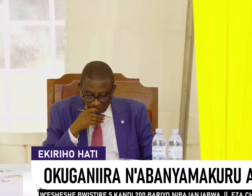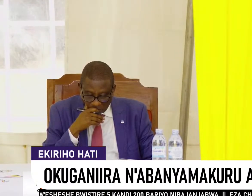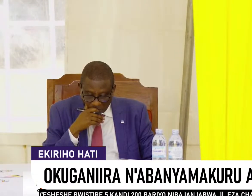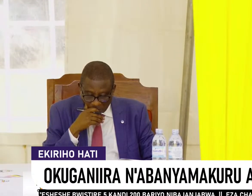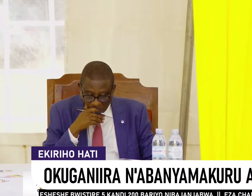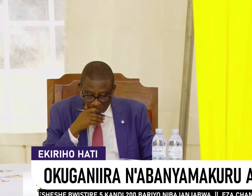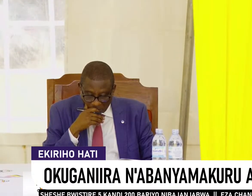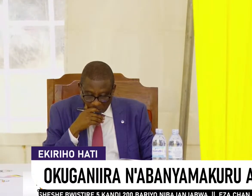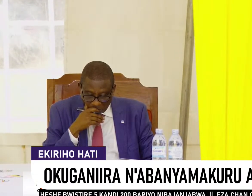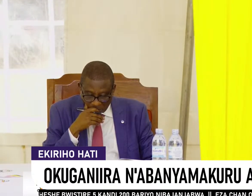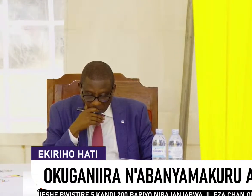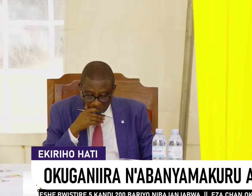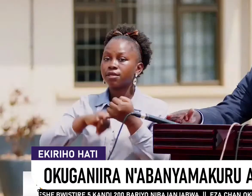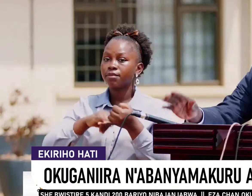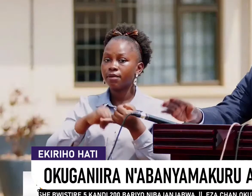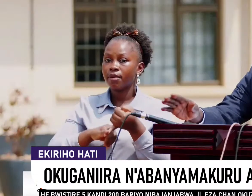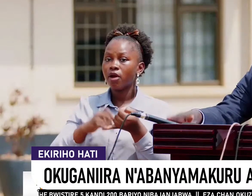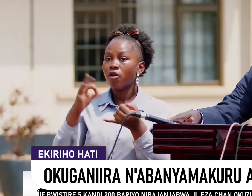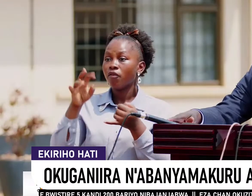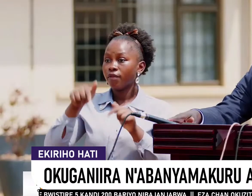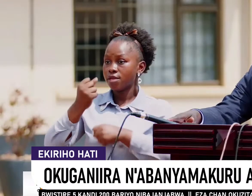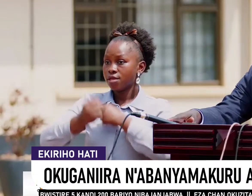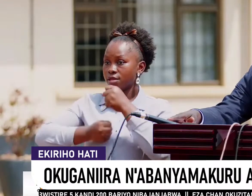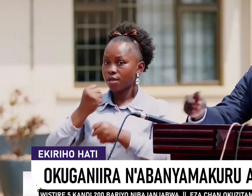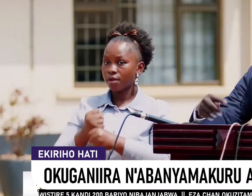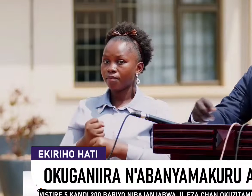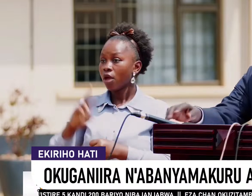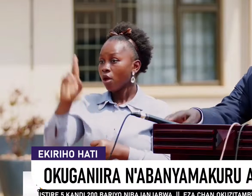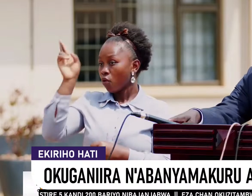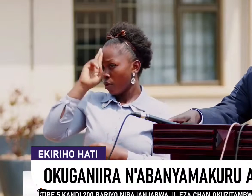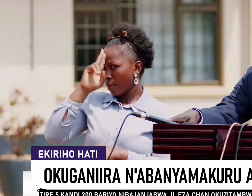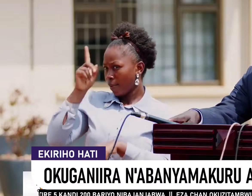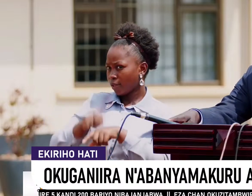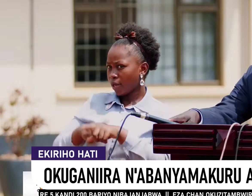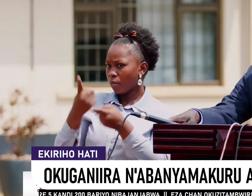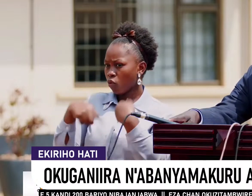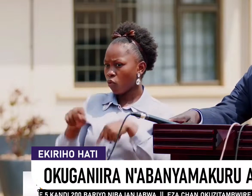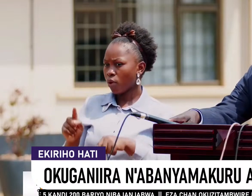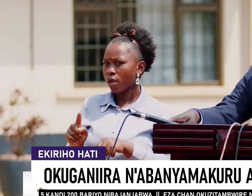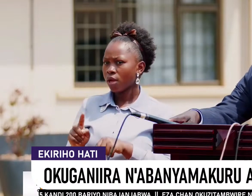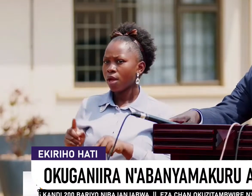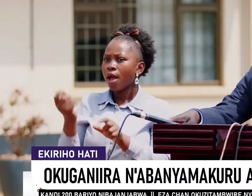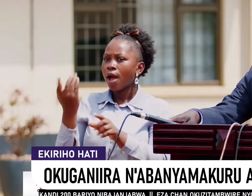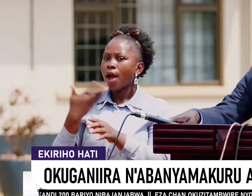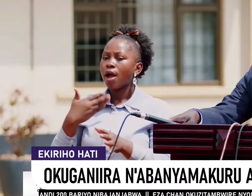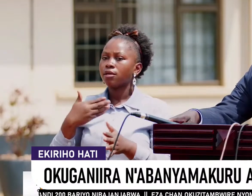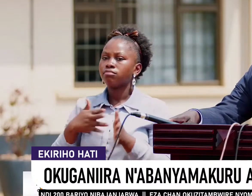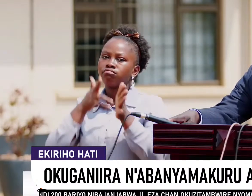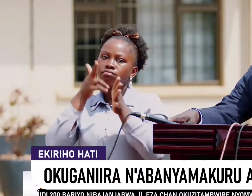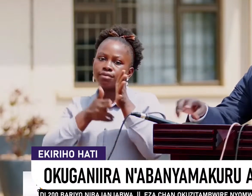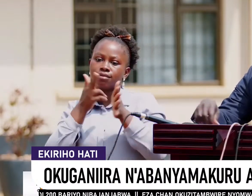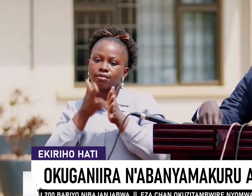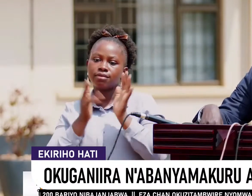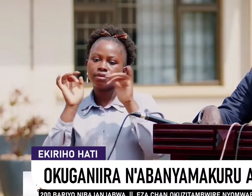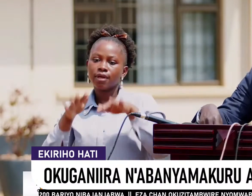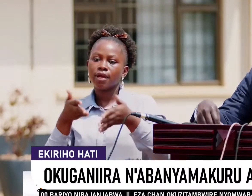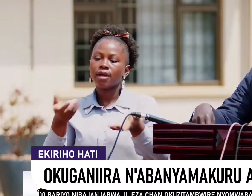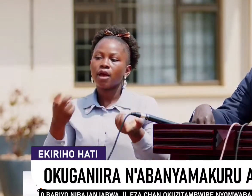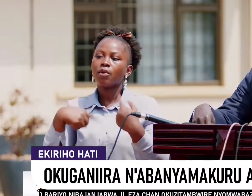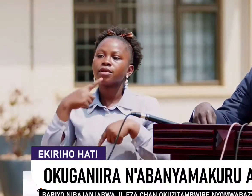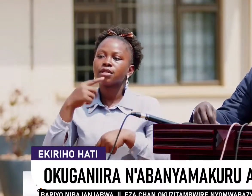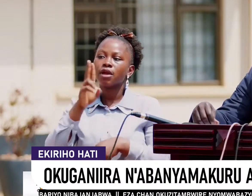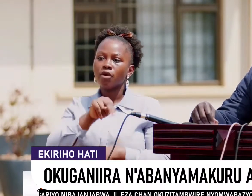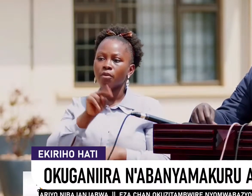to 17th September of this year. Remember when we last held a press conference here, we said nominations